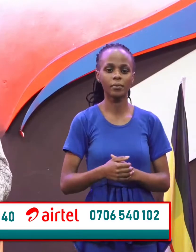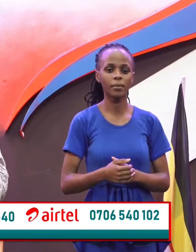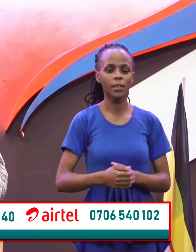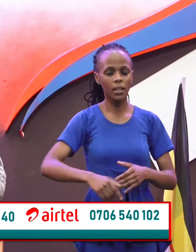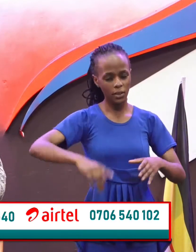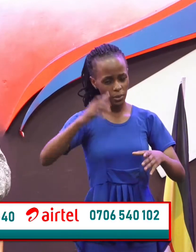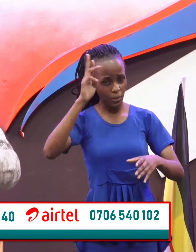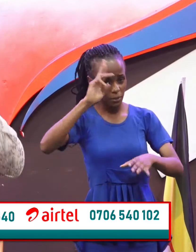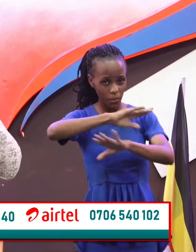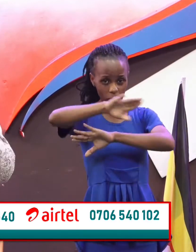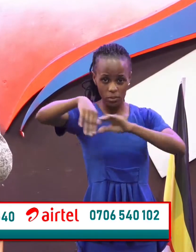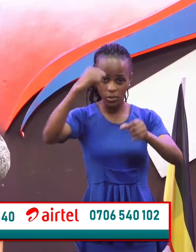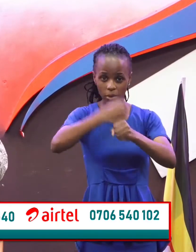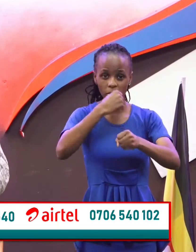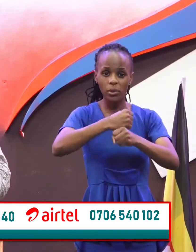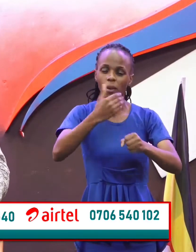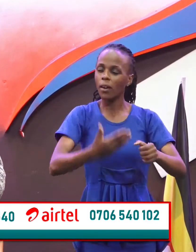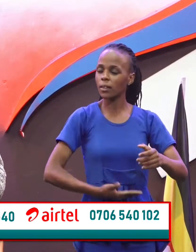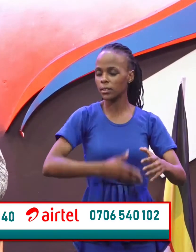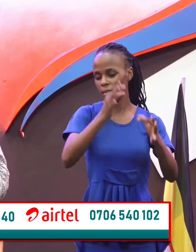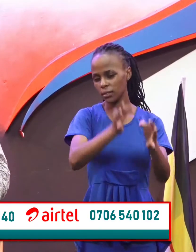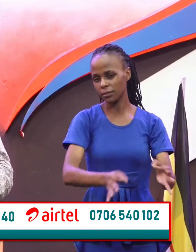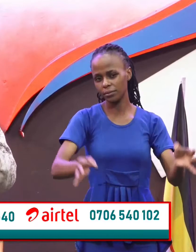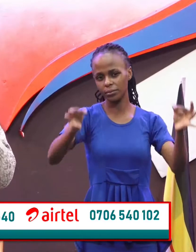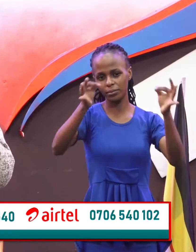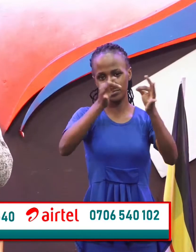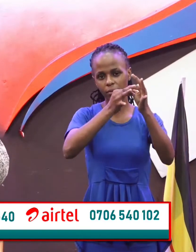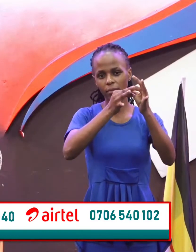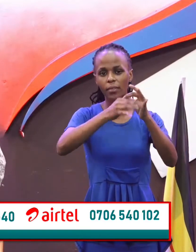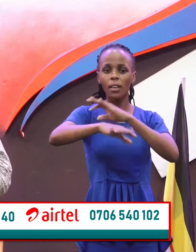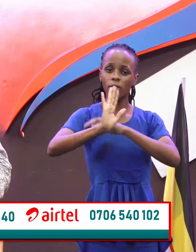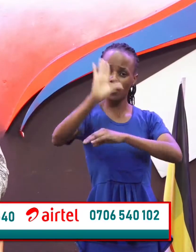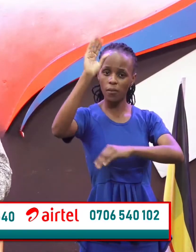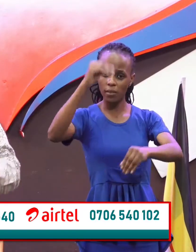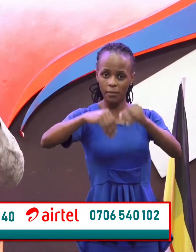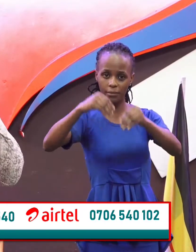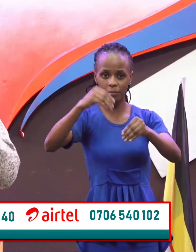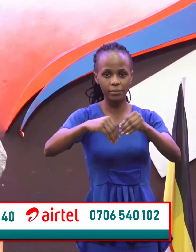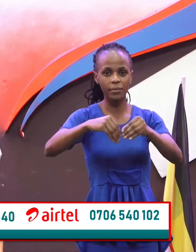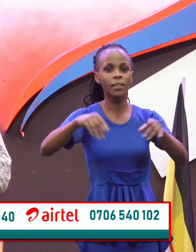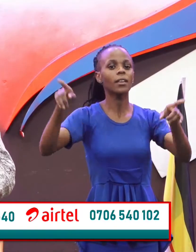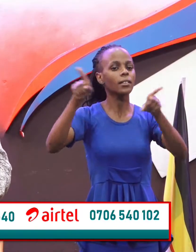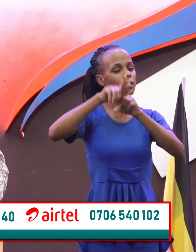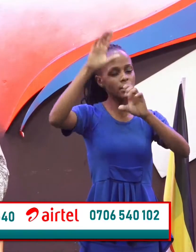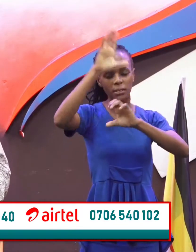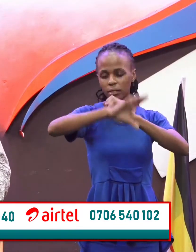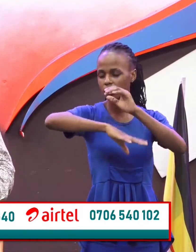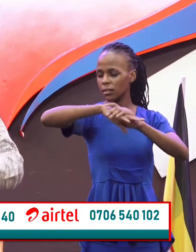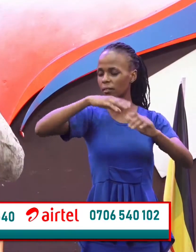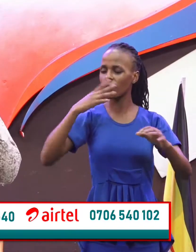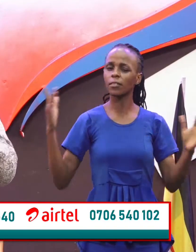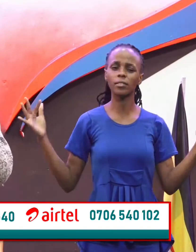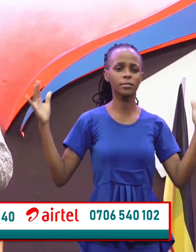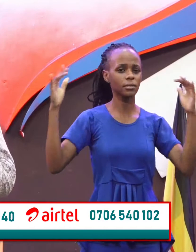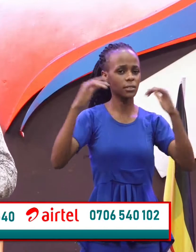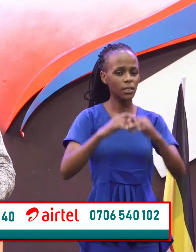Jesus. Remember whatever you do has what it profits. Your offering, when churches are